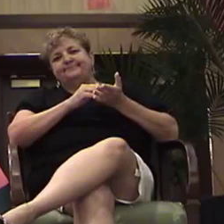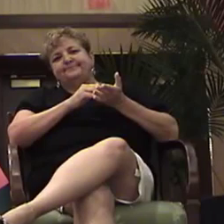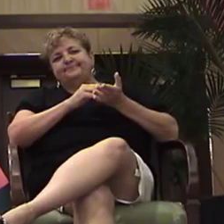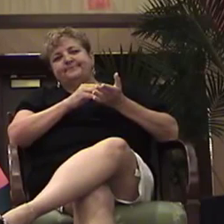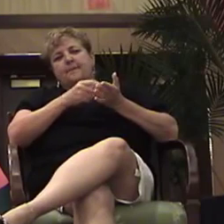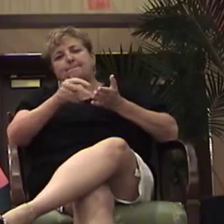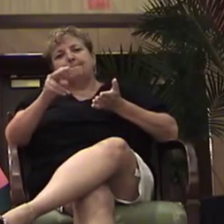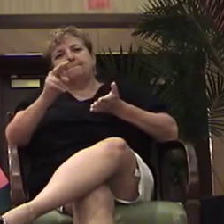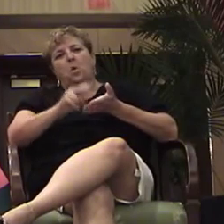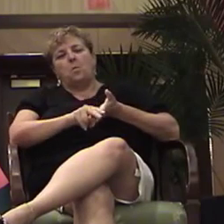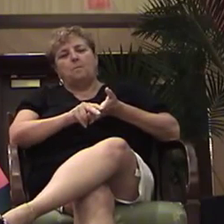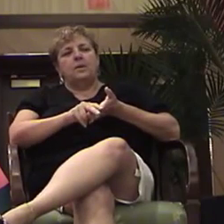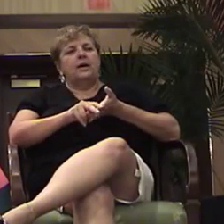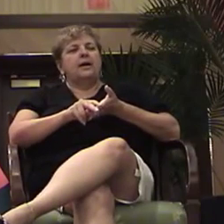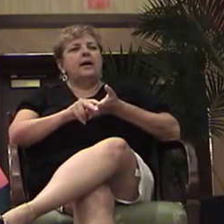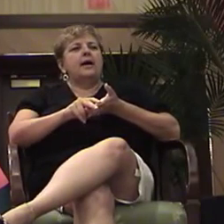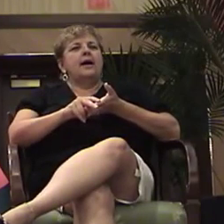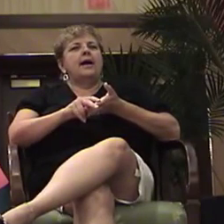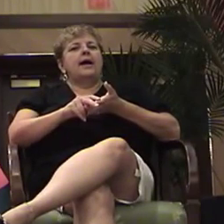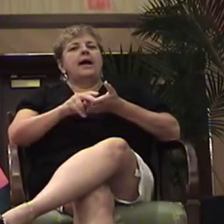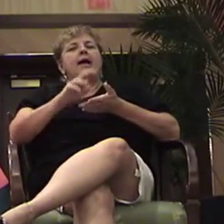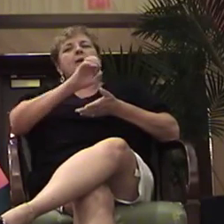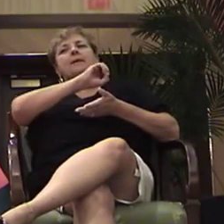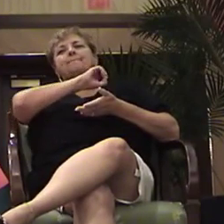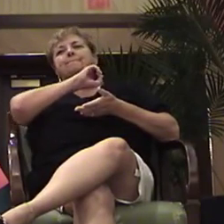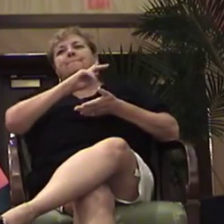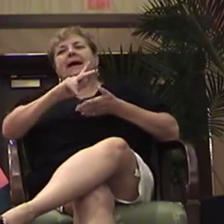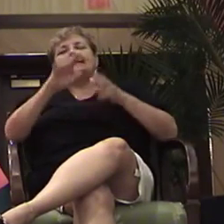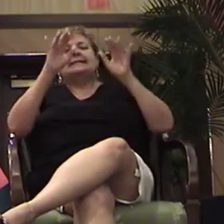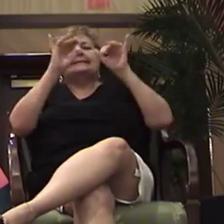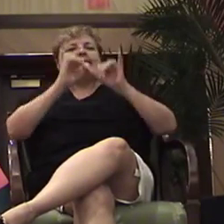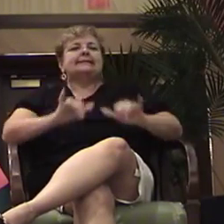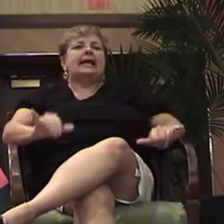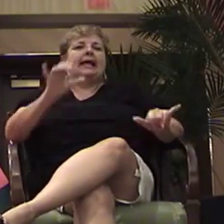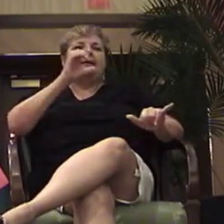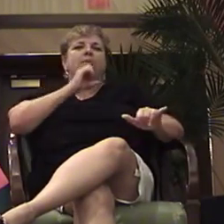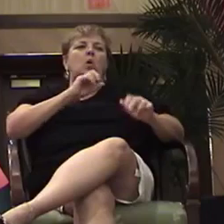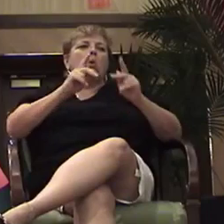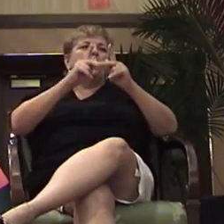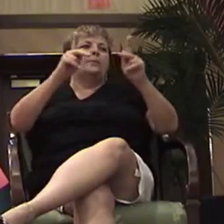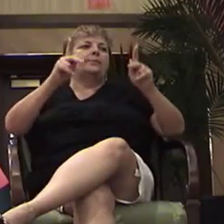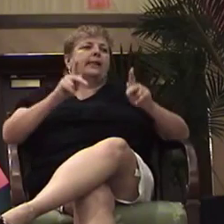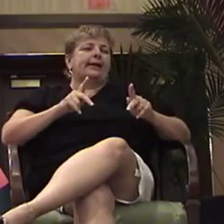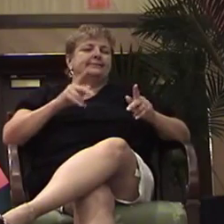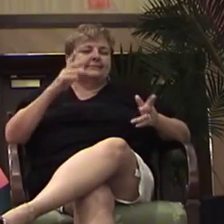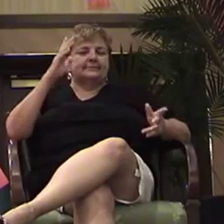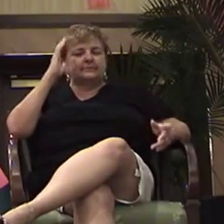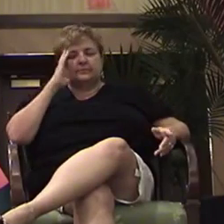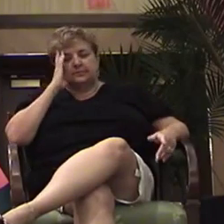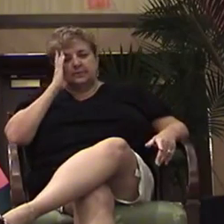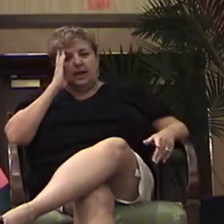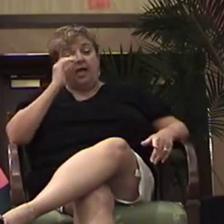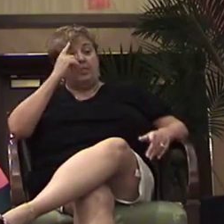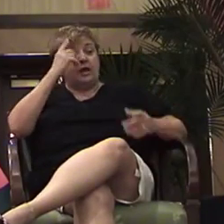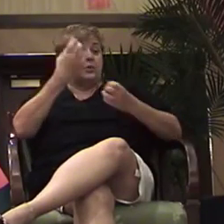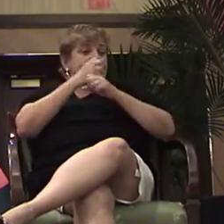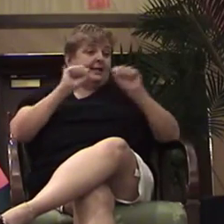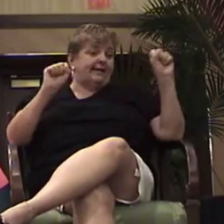was, back in the same old place that I had thought I was safe. It was